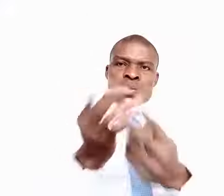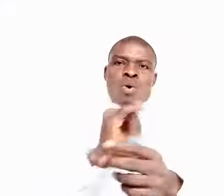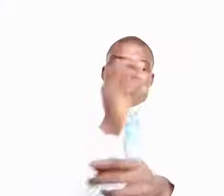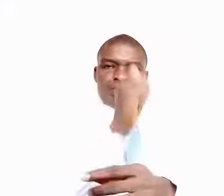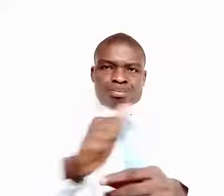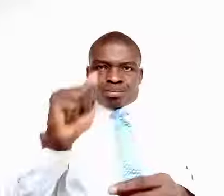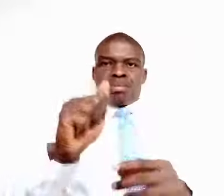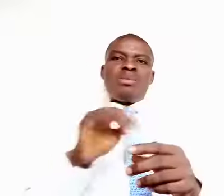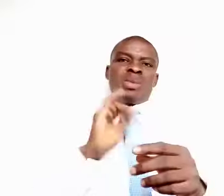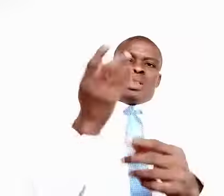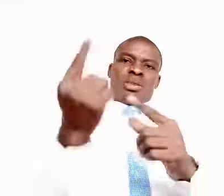than 1.